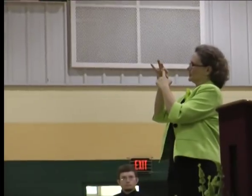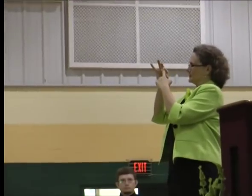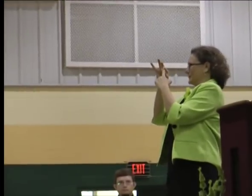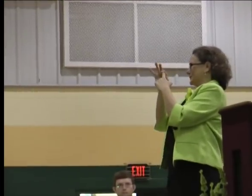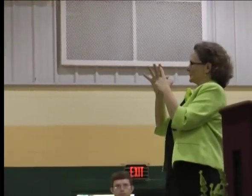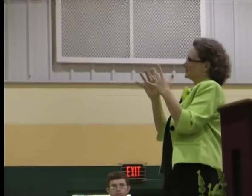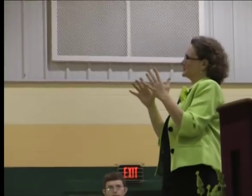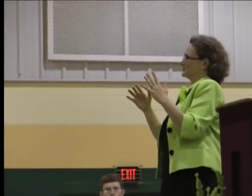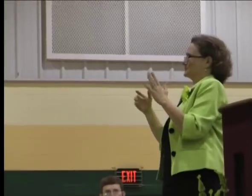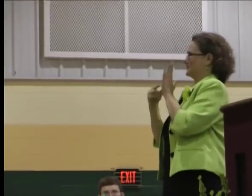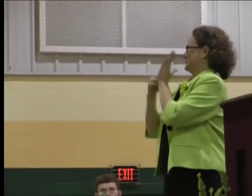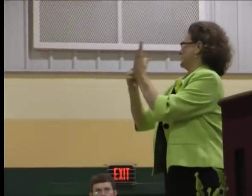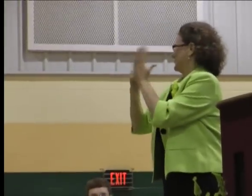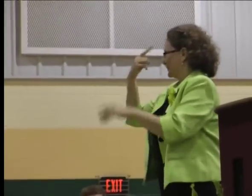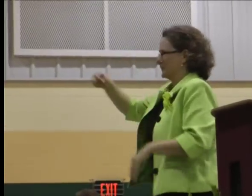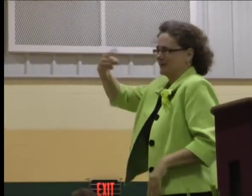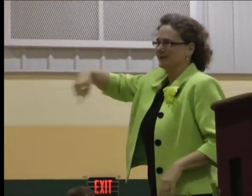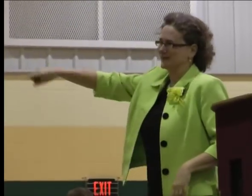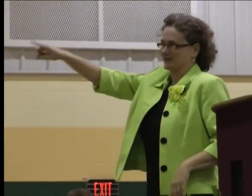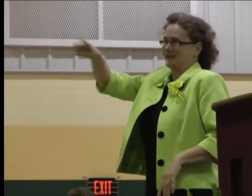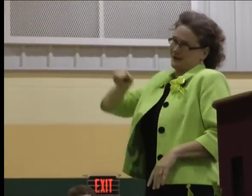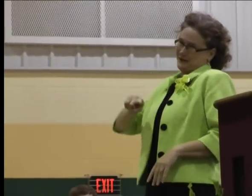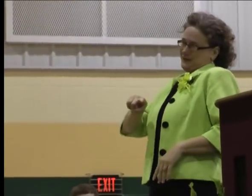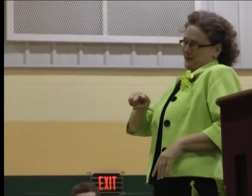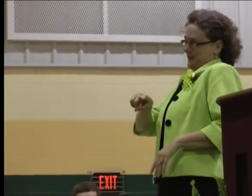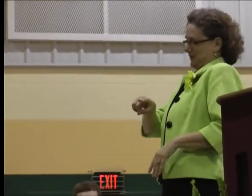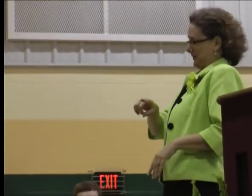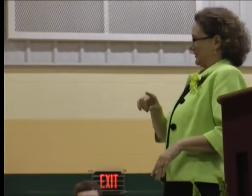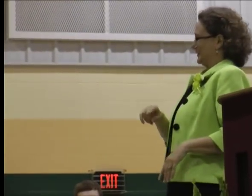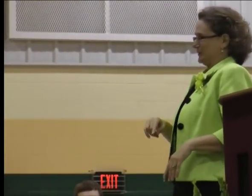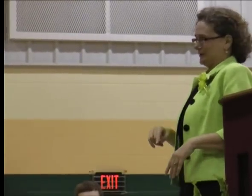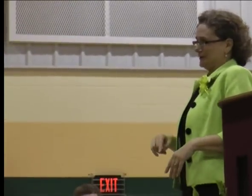very special something for you.